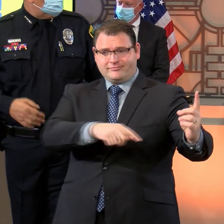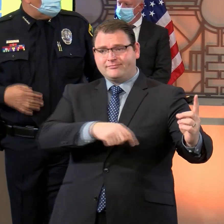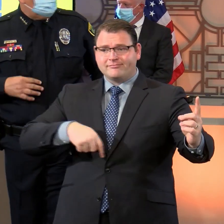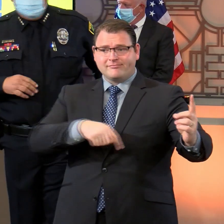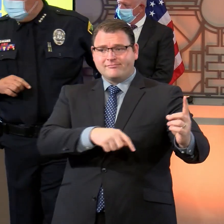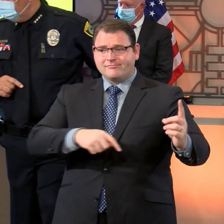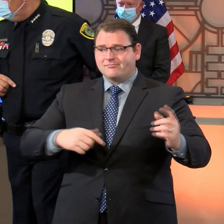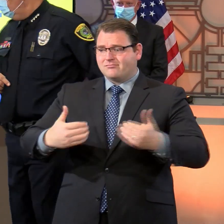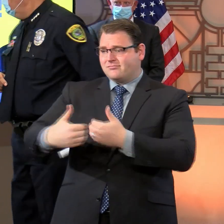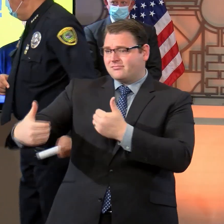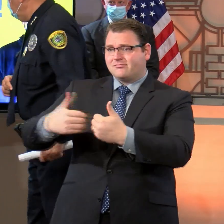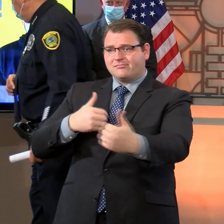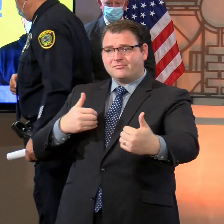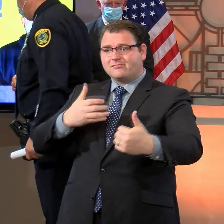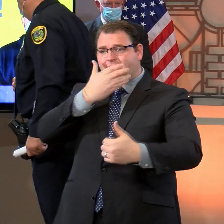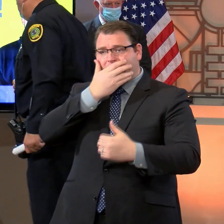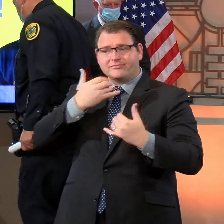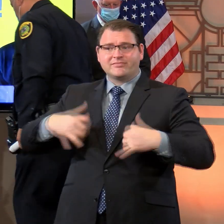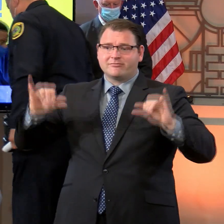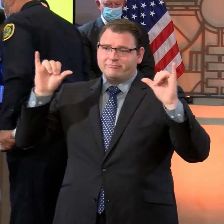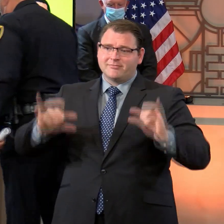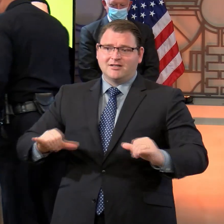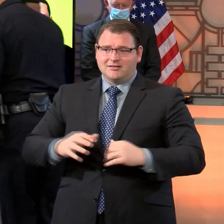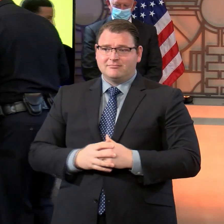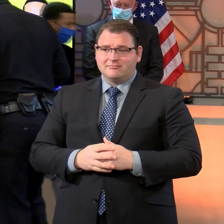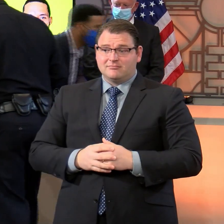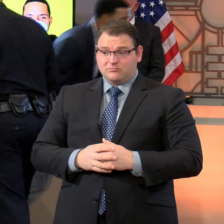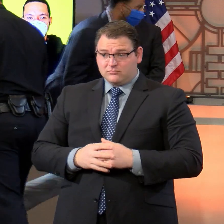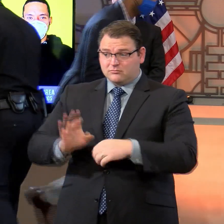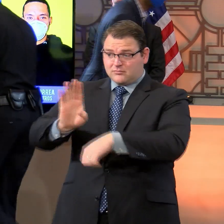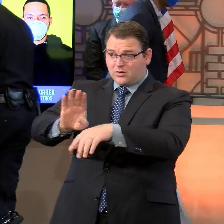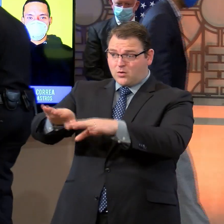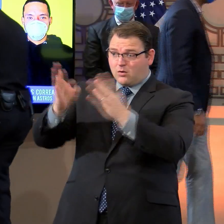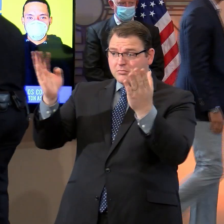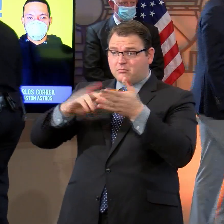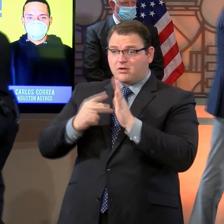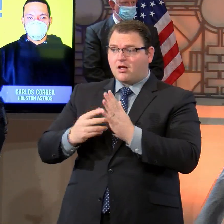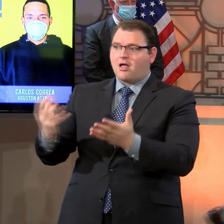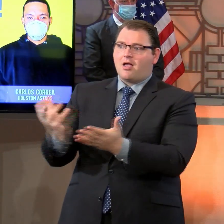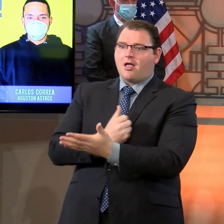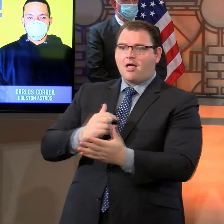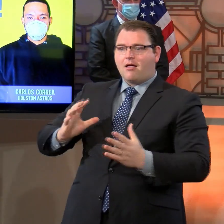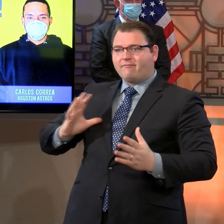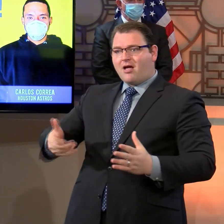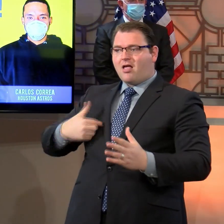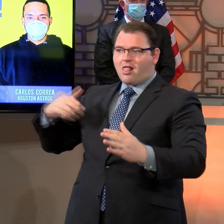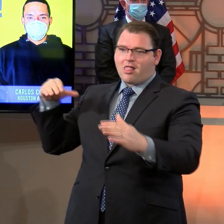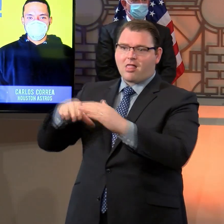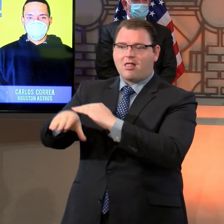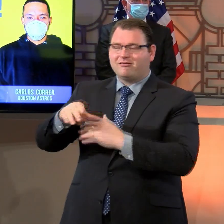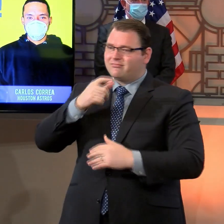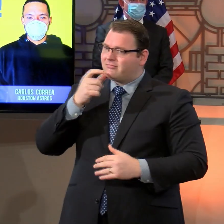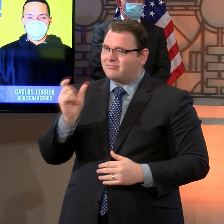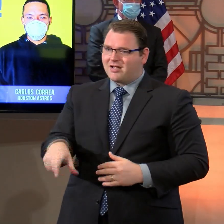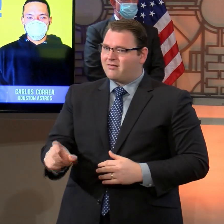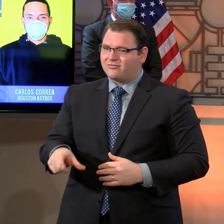coverings. Just because something is open doesn't necessarily mean you need to walk in there, okay? Just because